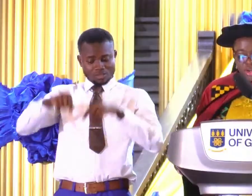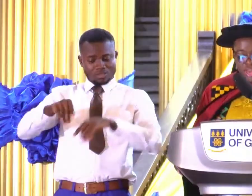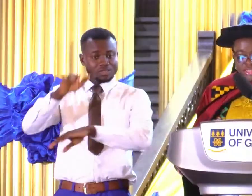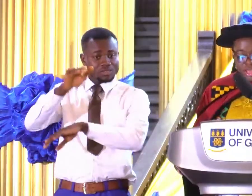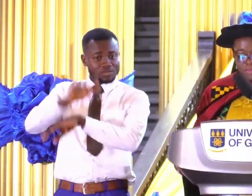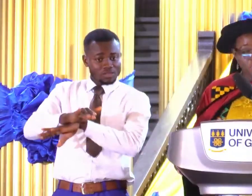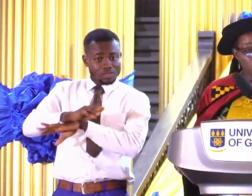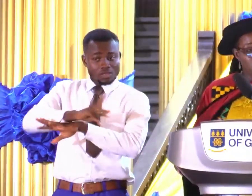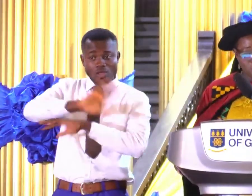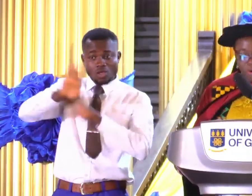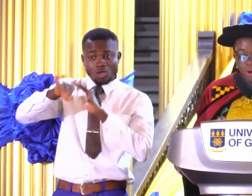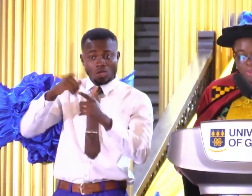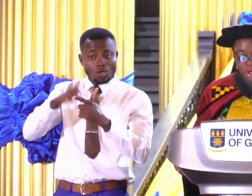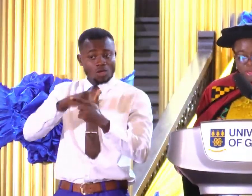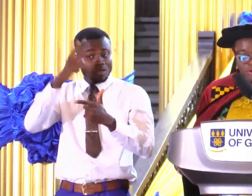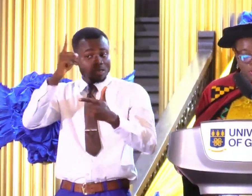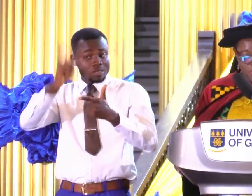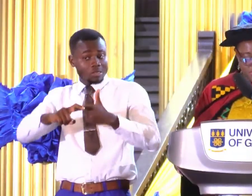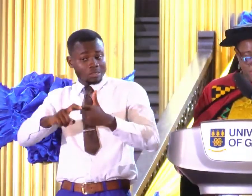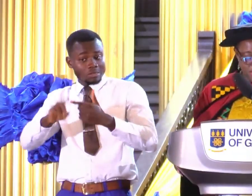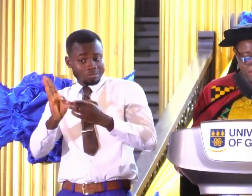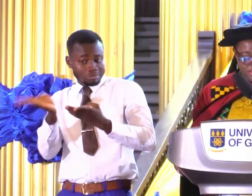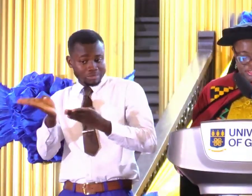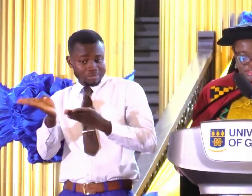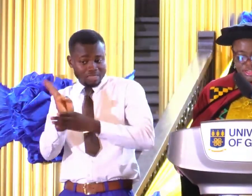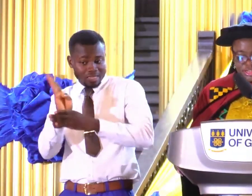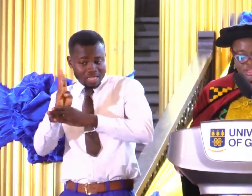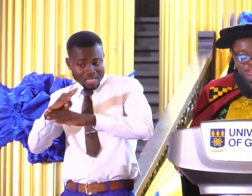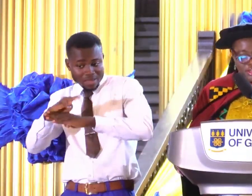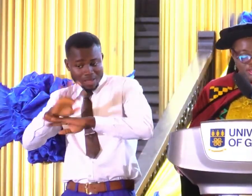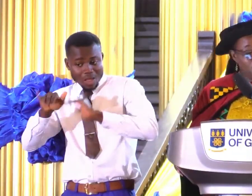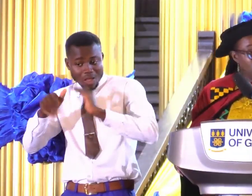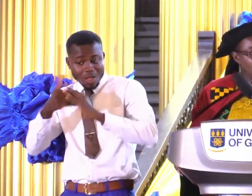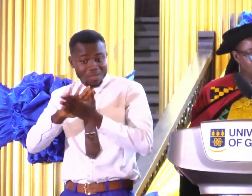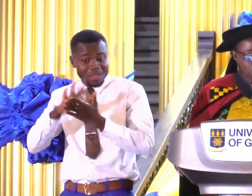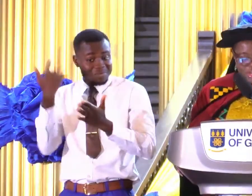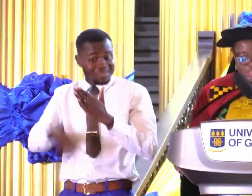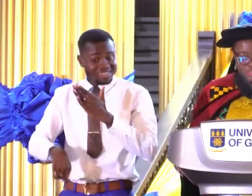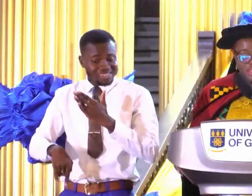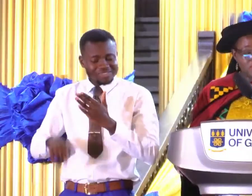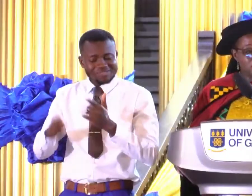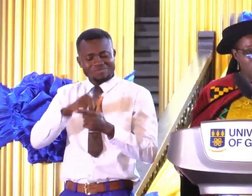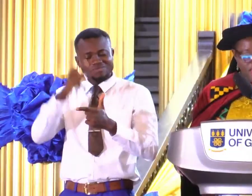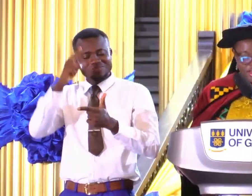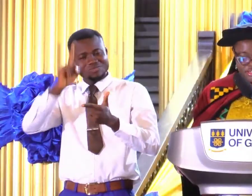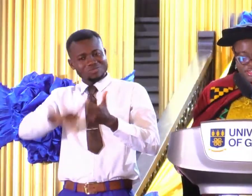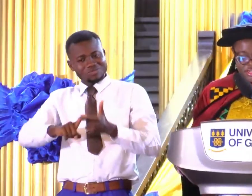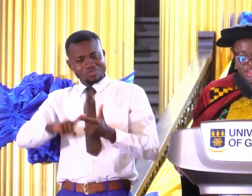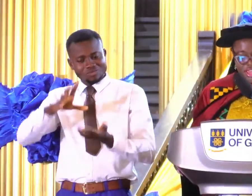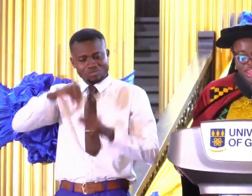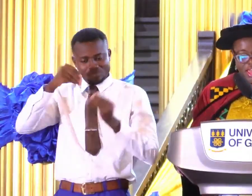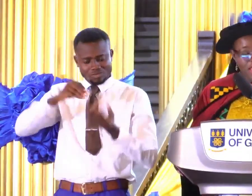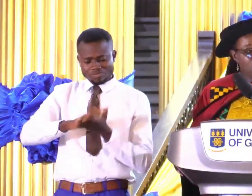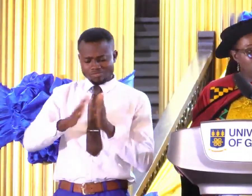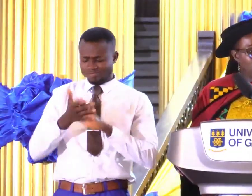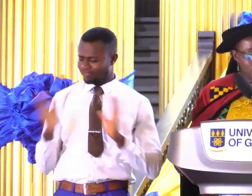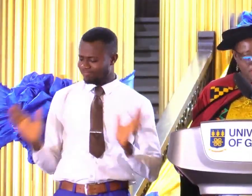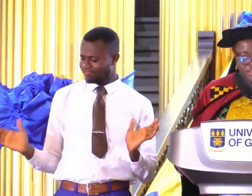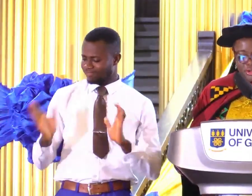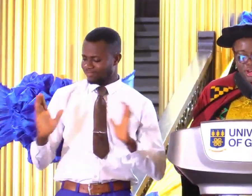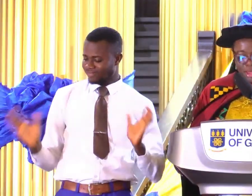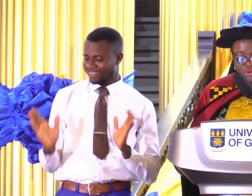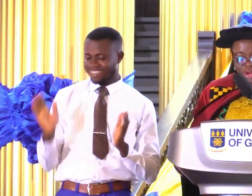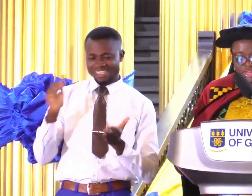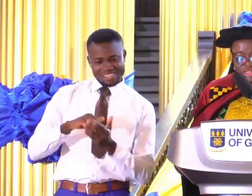your next herbal compound be commercialized, your next student be inspired, and your